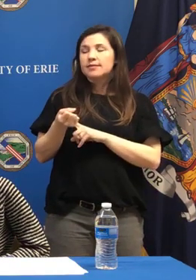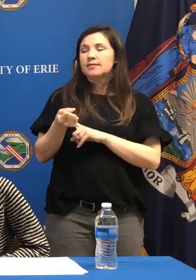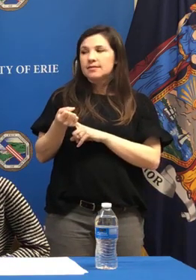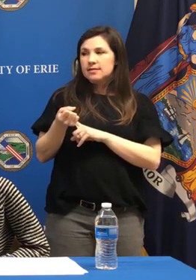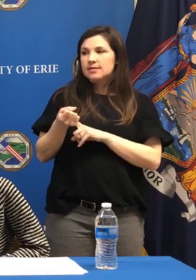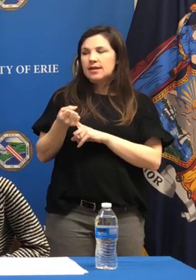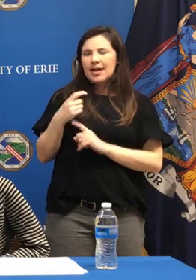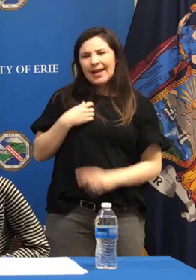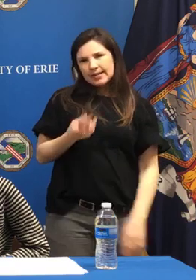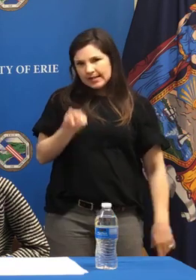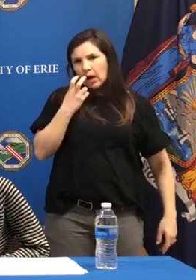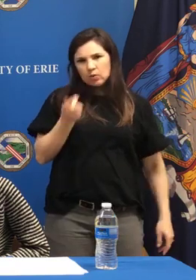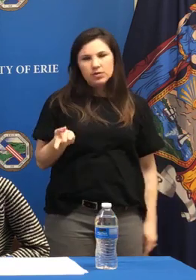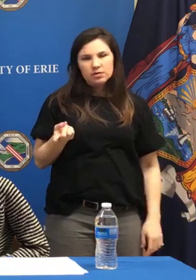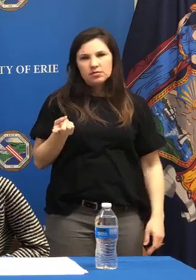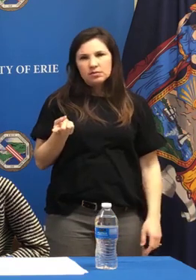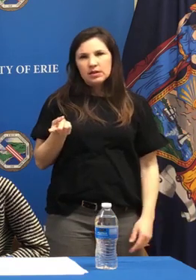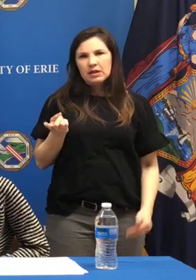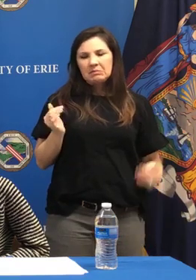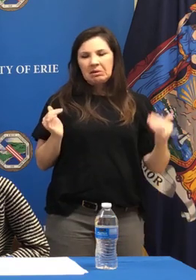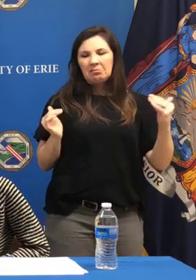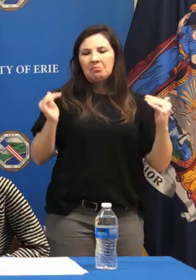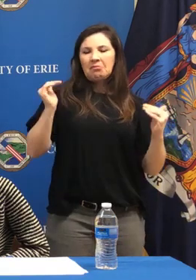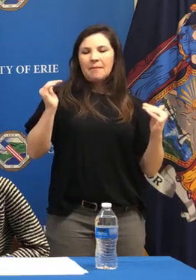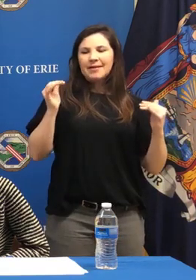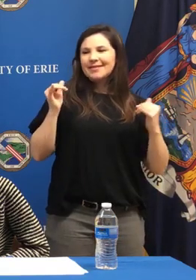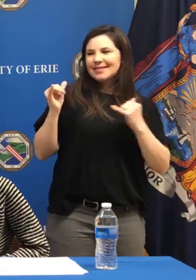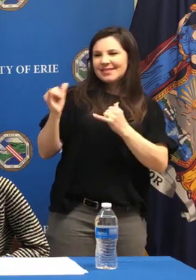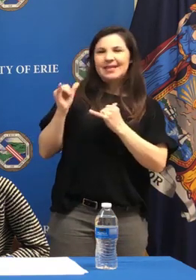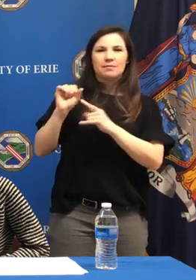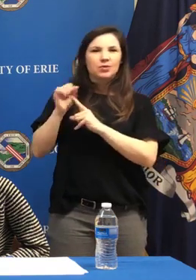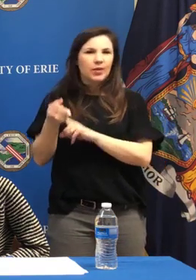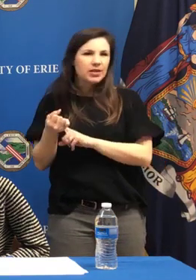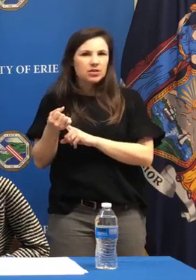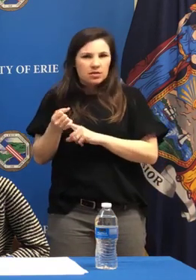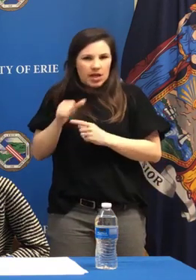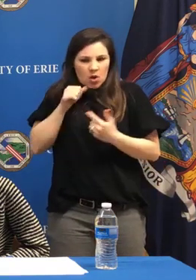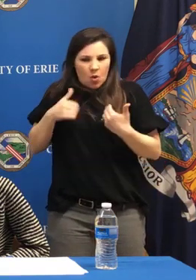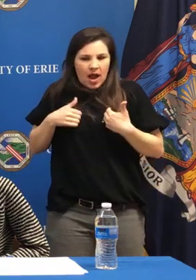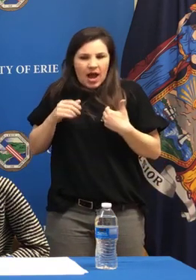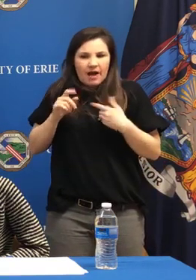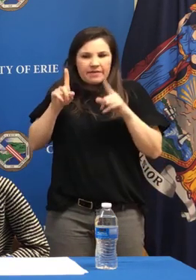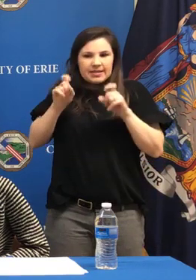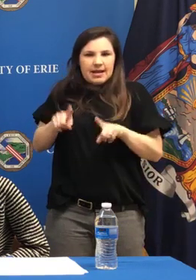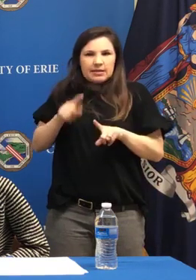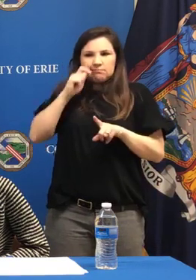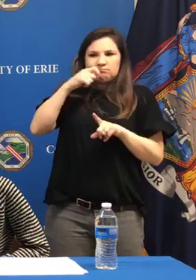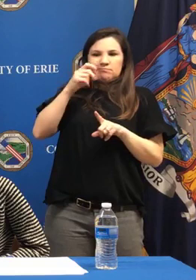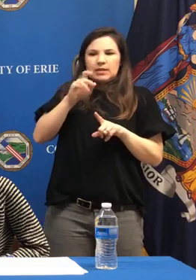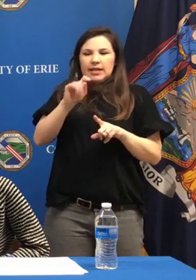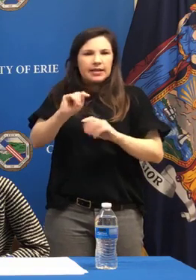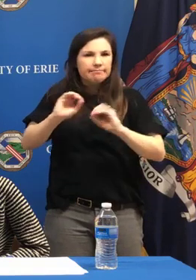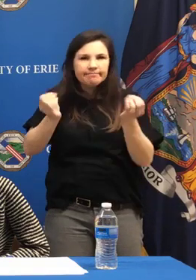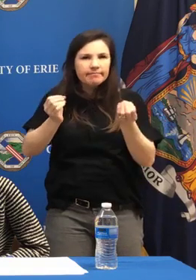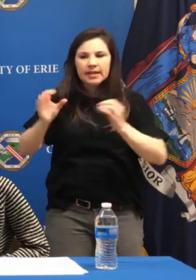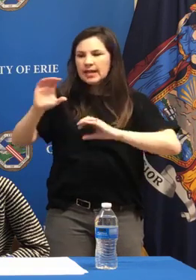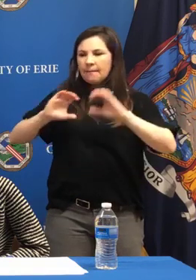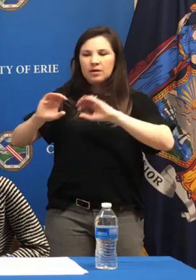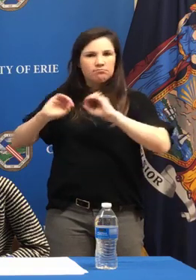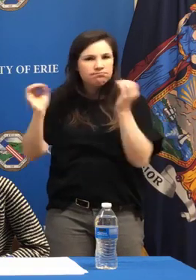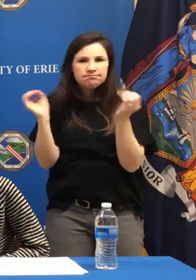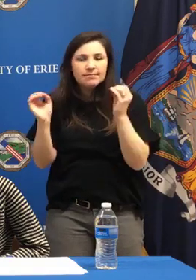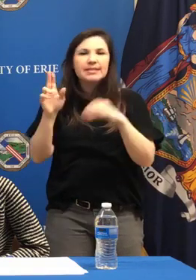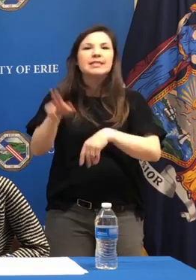I doubt that. I doubt they're much higher, but they're in the same boat. They don't have the ability to get the test kits and the reagents because of what is a